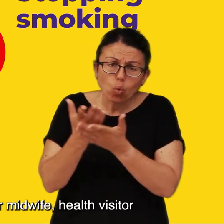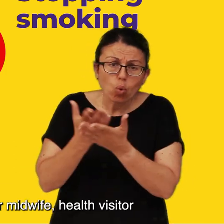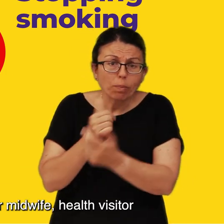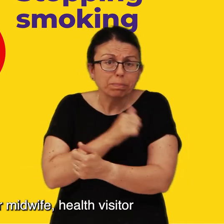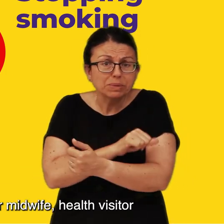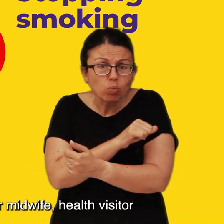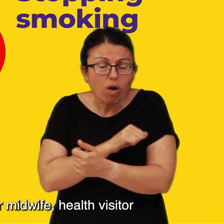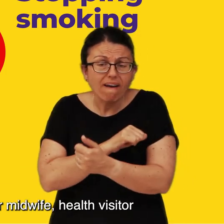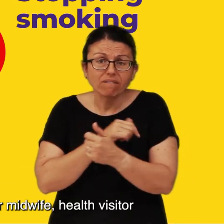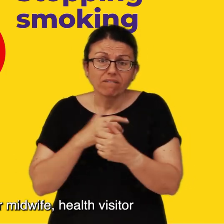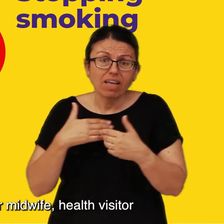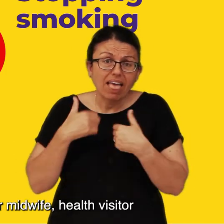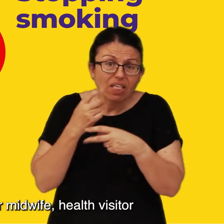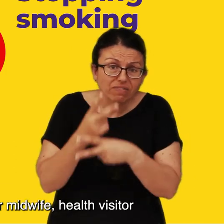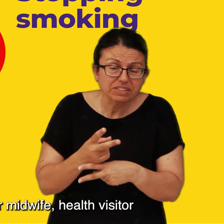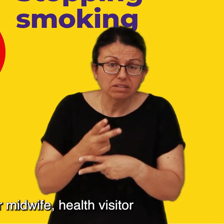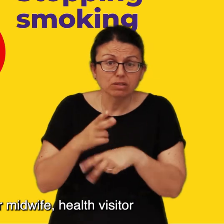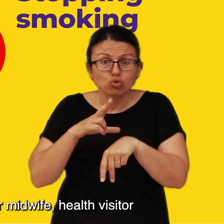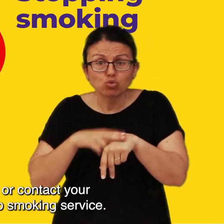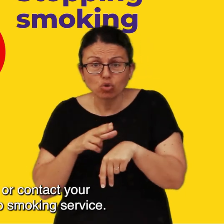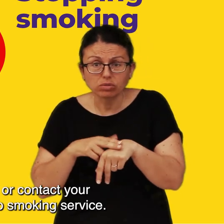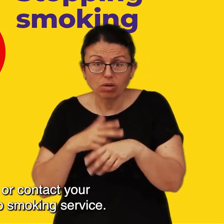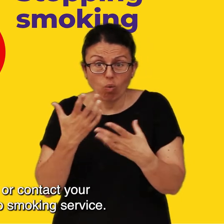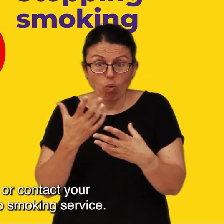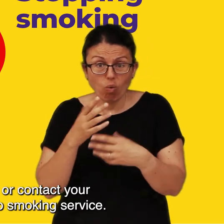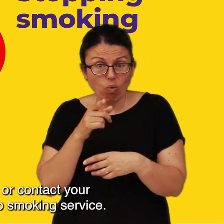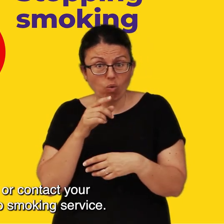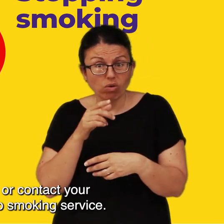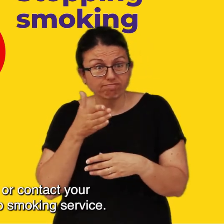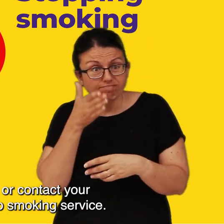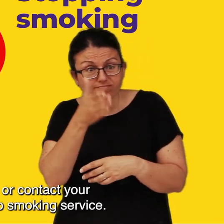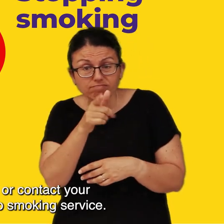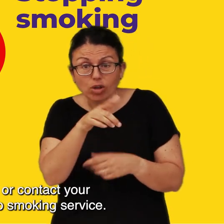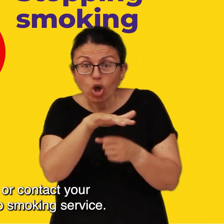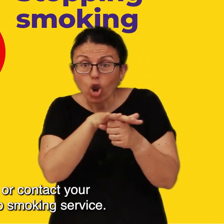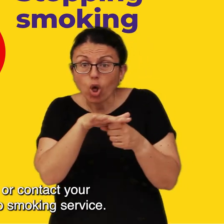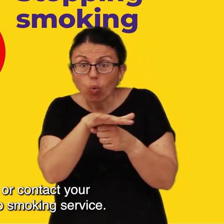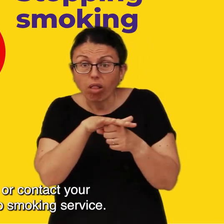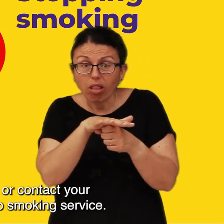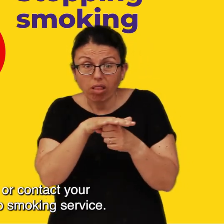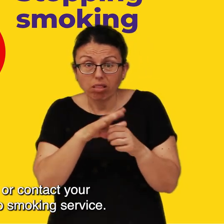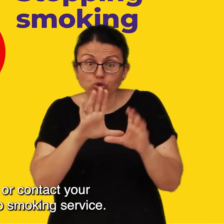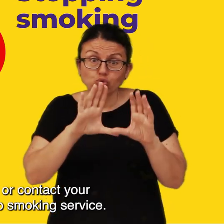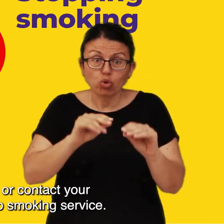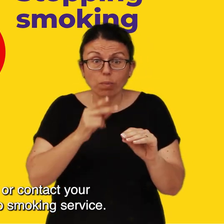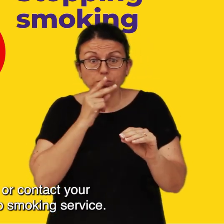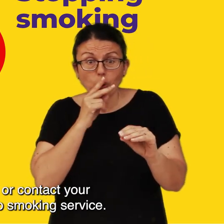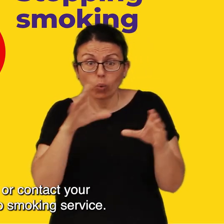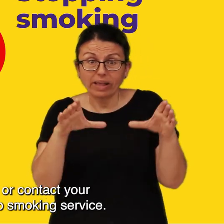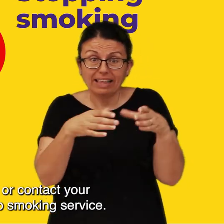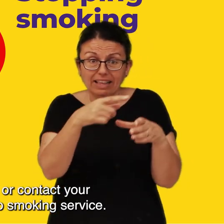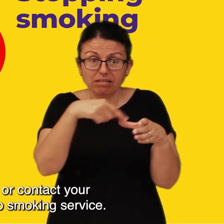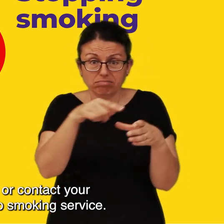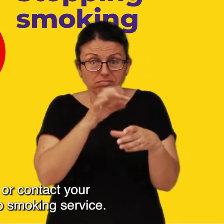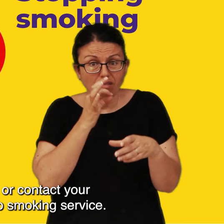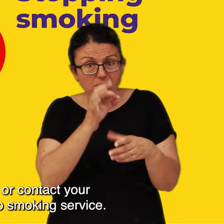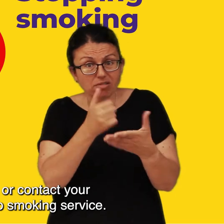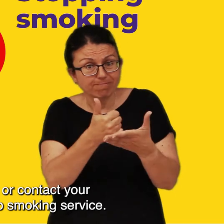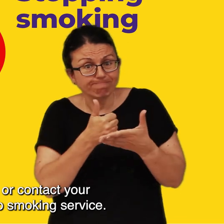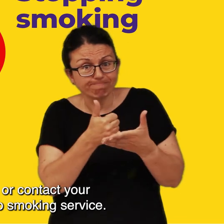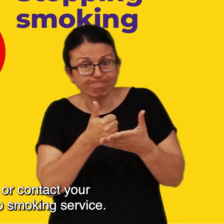Speak to your midwife, health visitor or GP or contact your local stop smoking service.